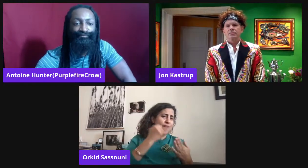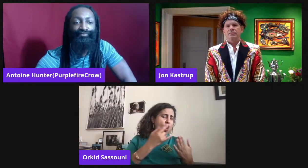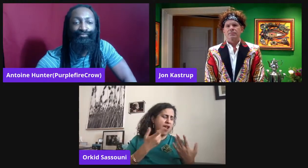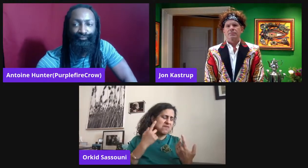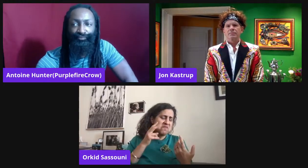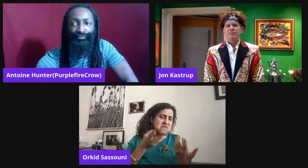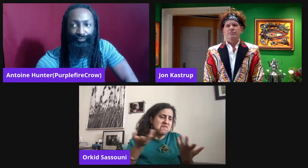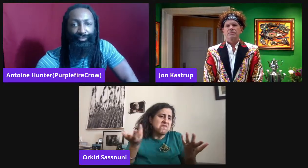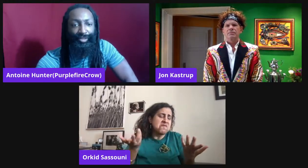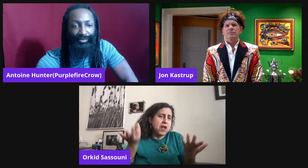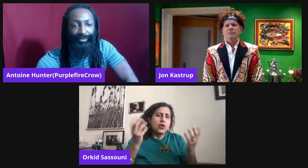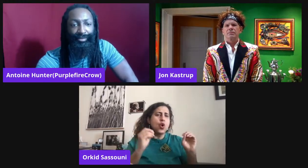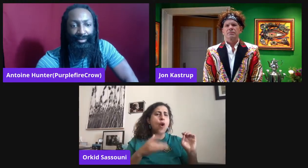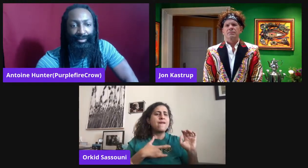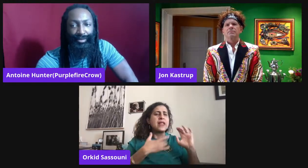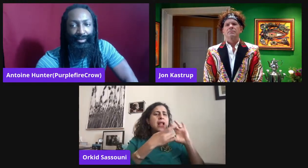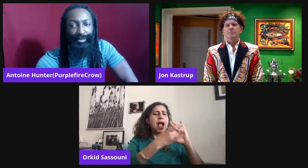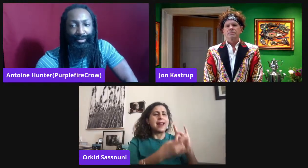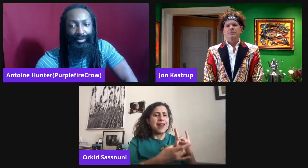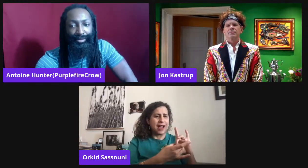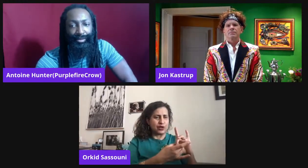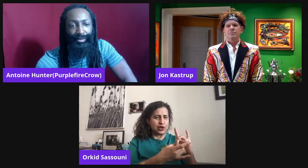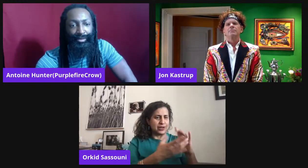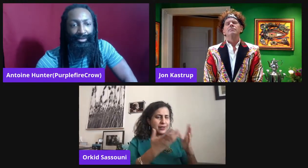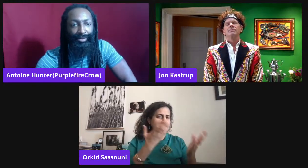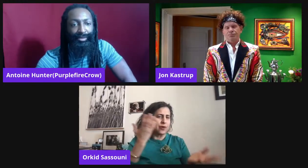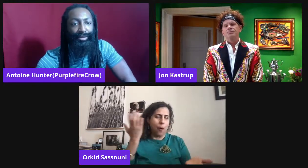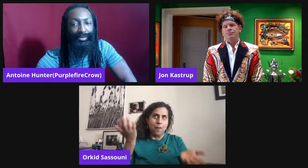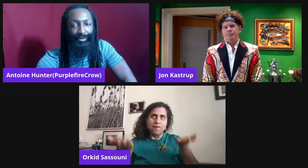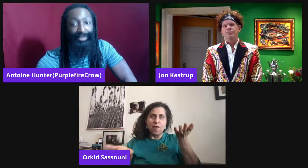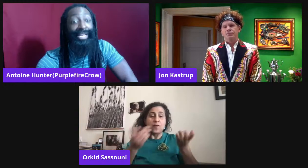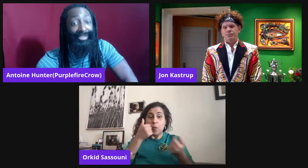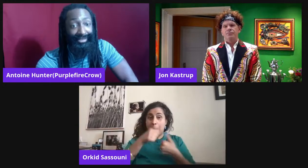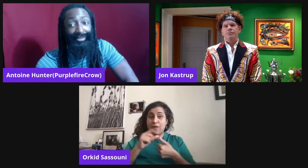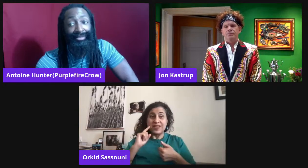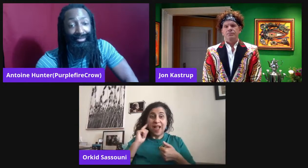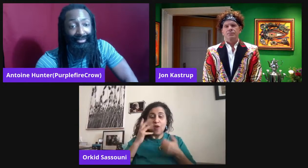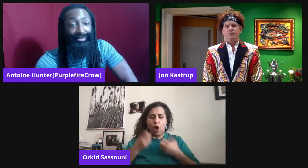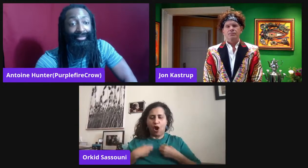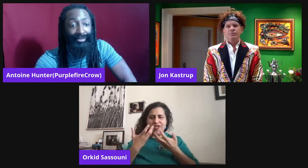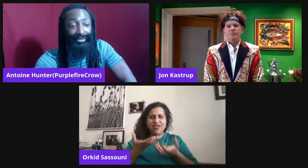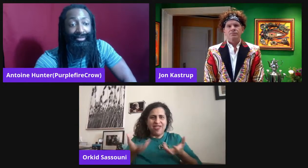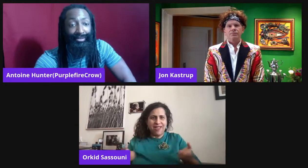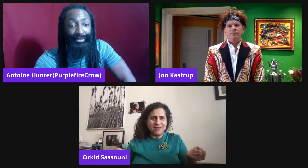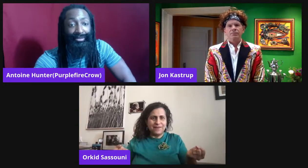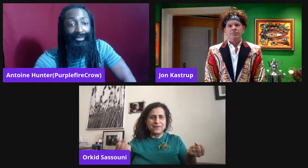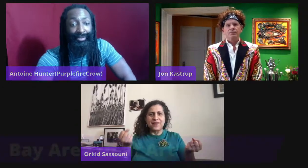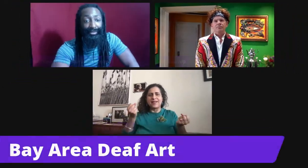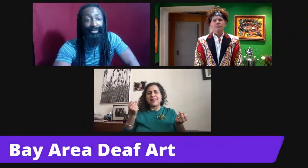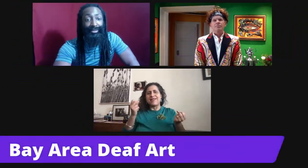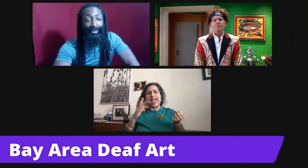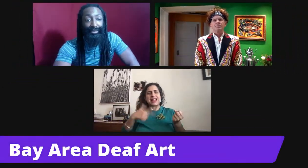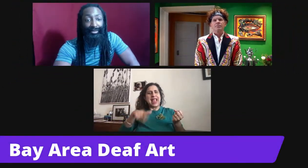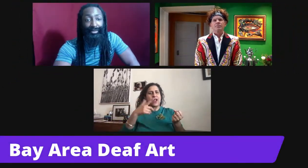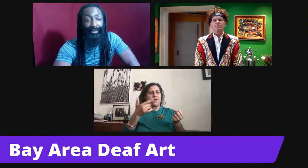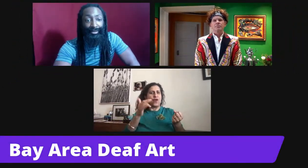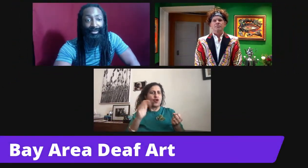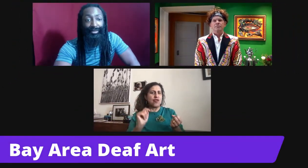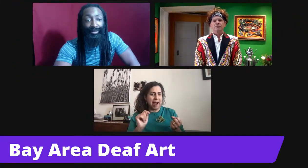could buy. And, you know, that showed a connection, and we were able to